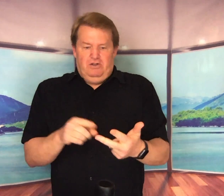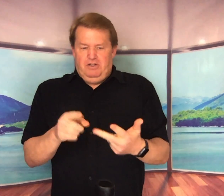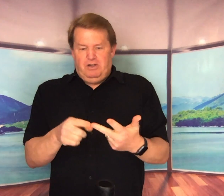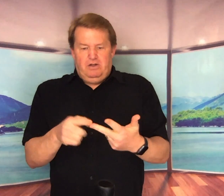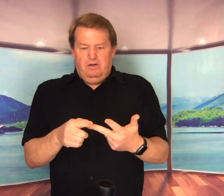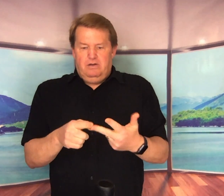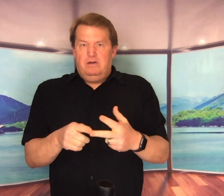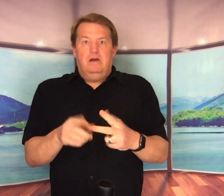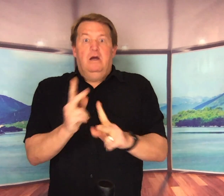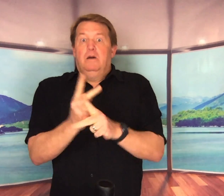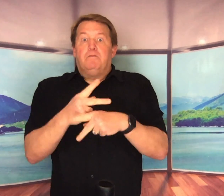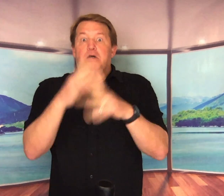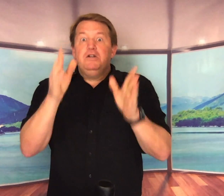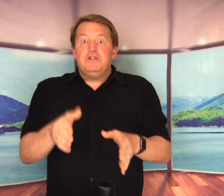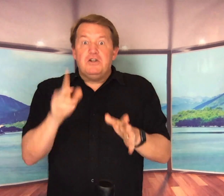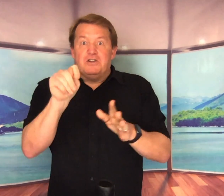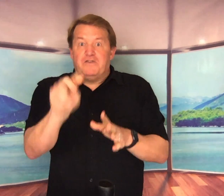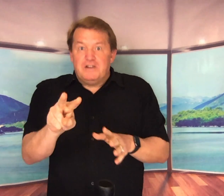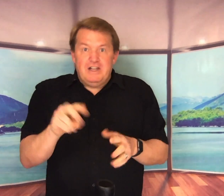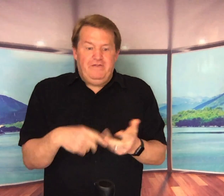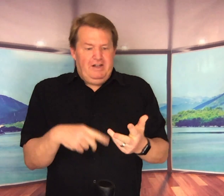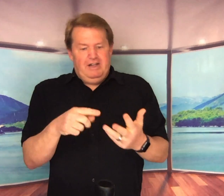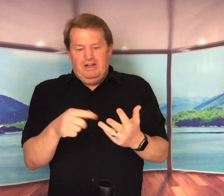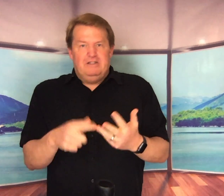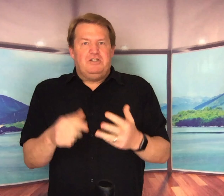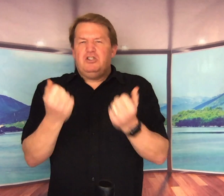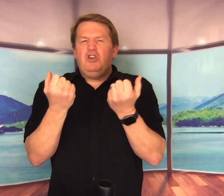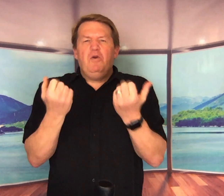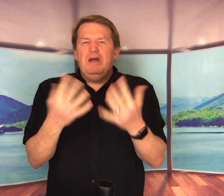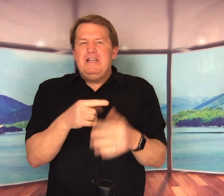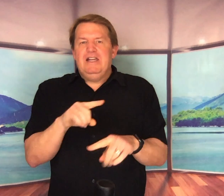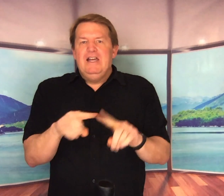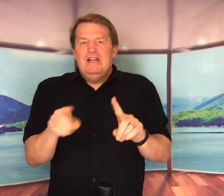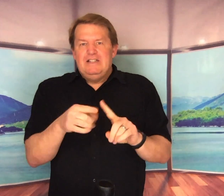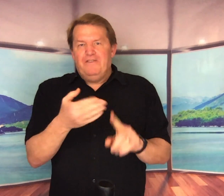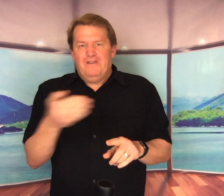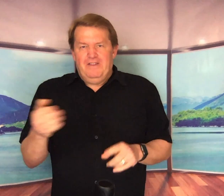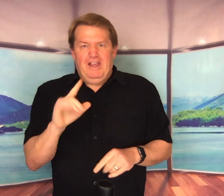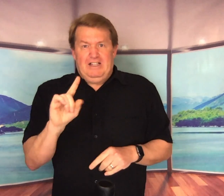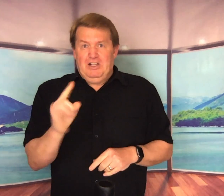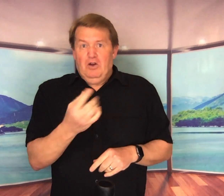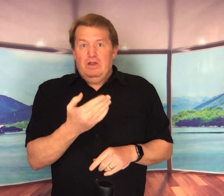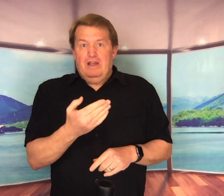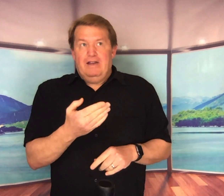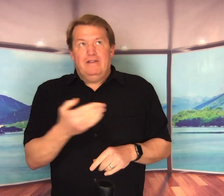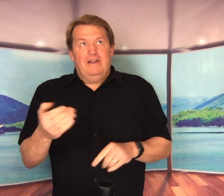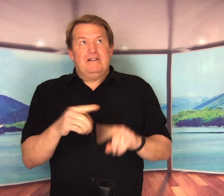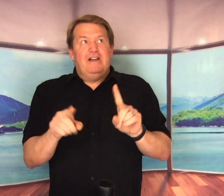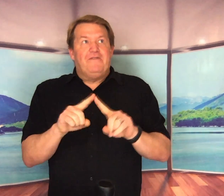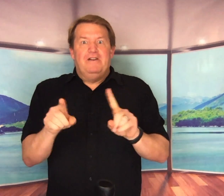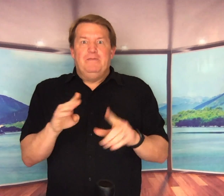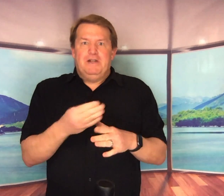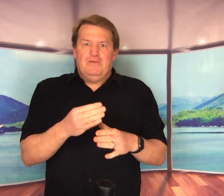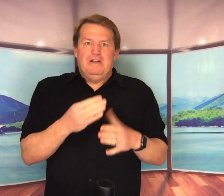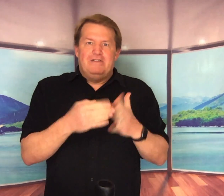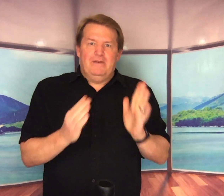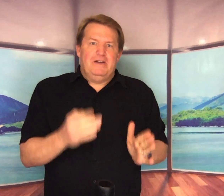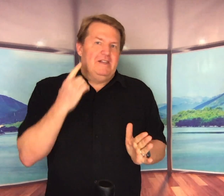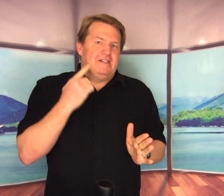doctors, producers for TV, just so many different things. The only thing different between somebody that's